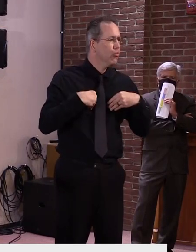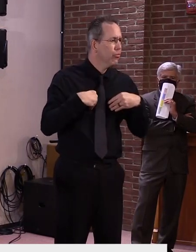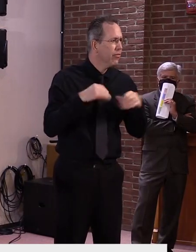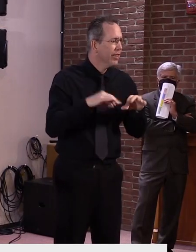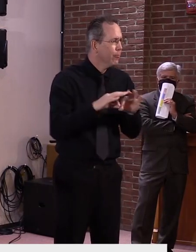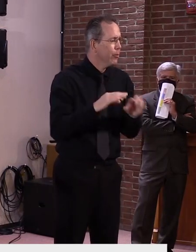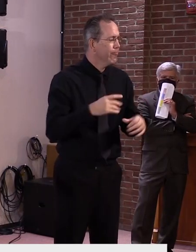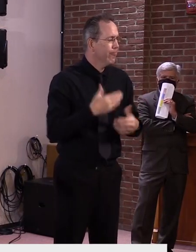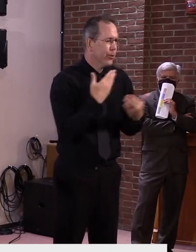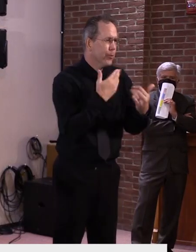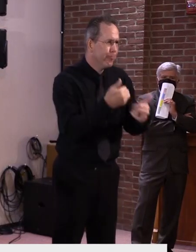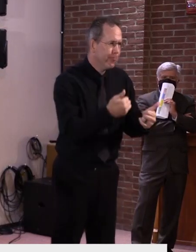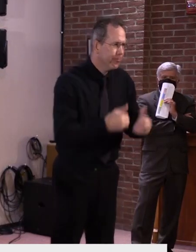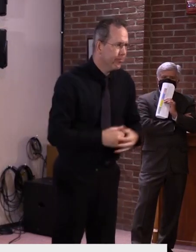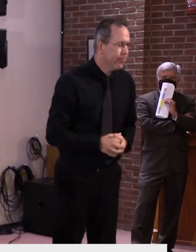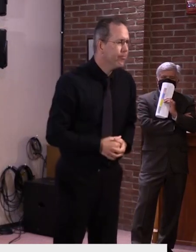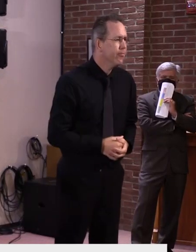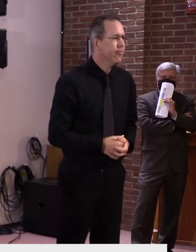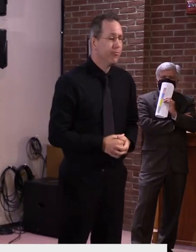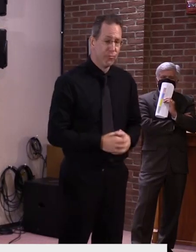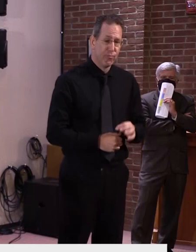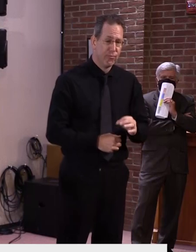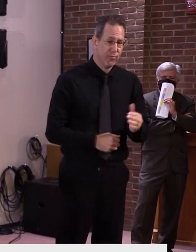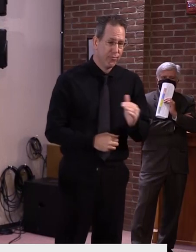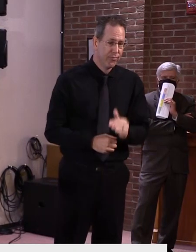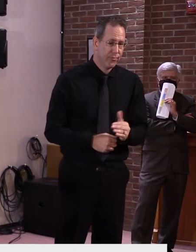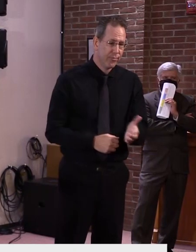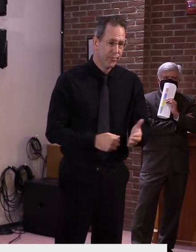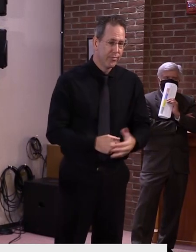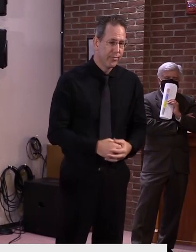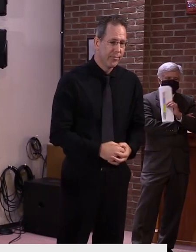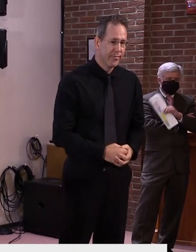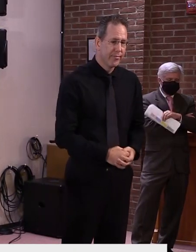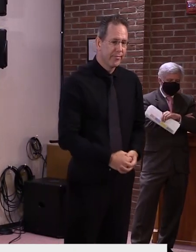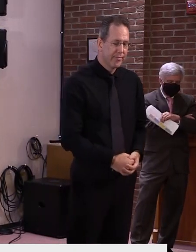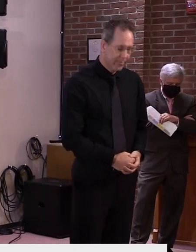All right, Courtney, Local 22.